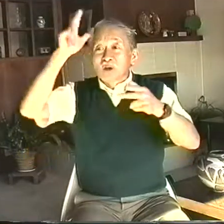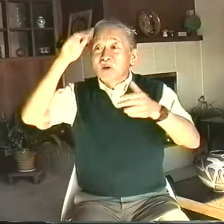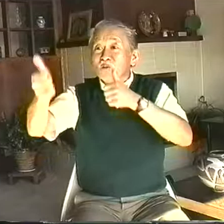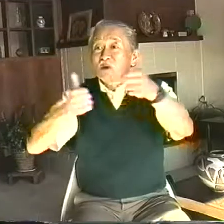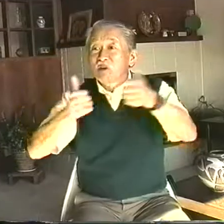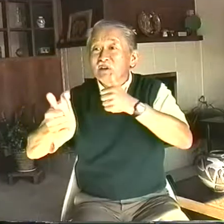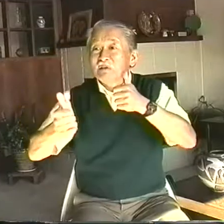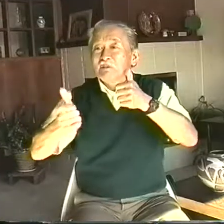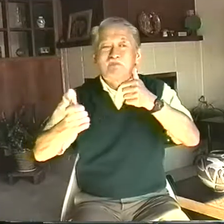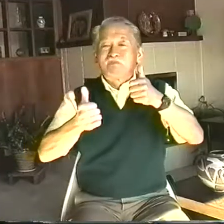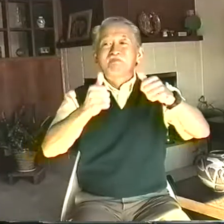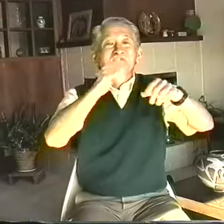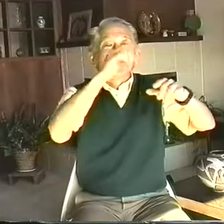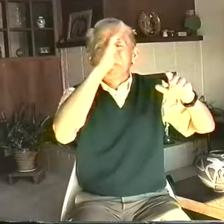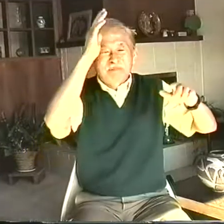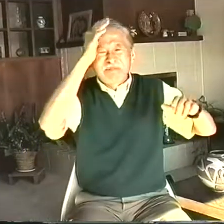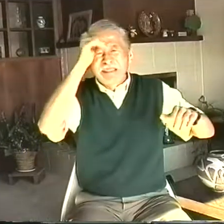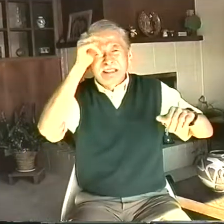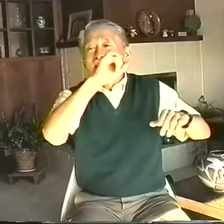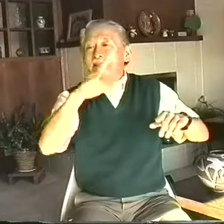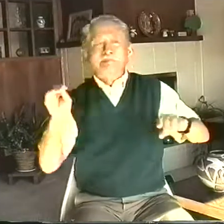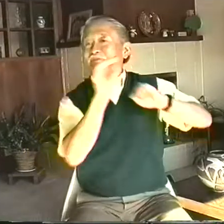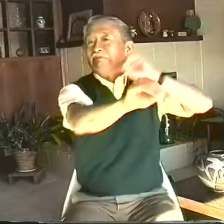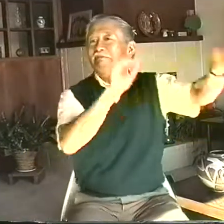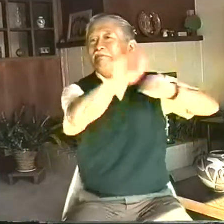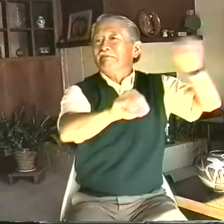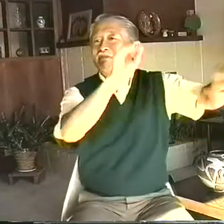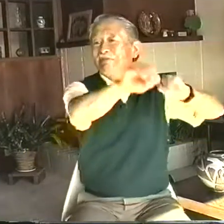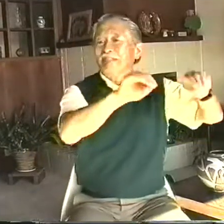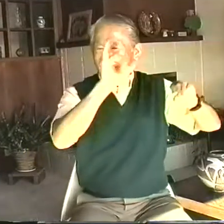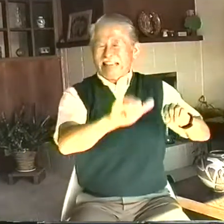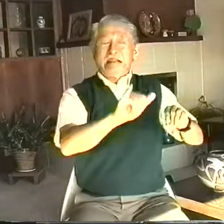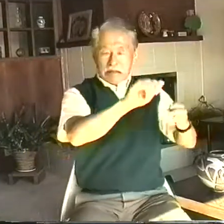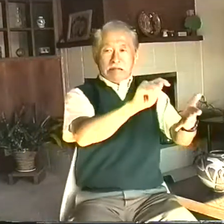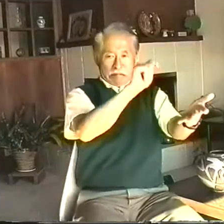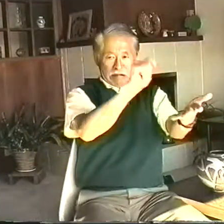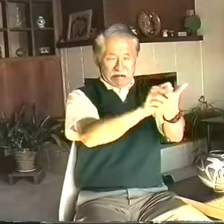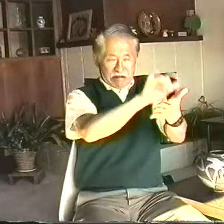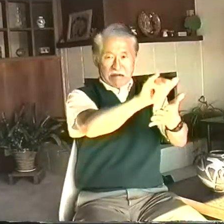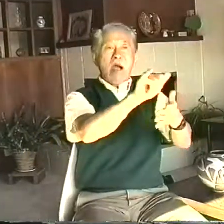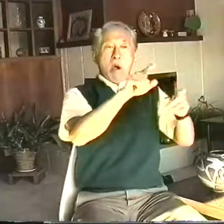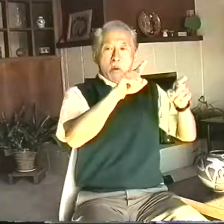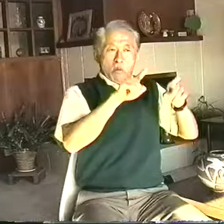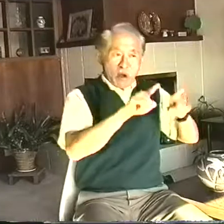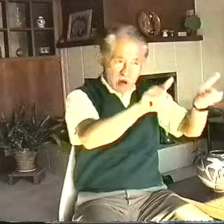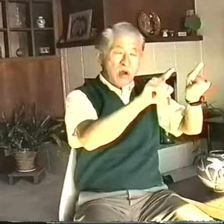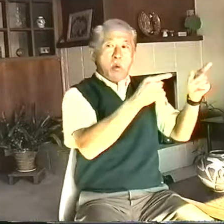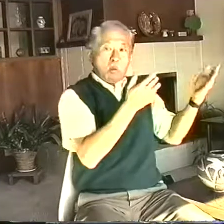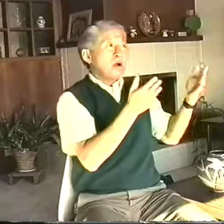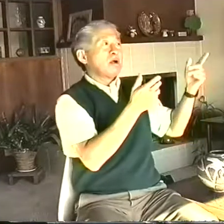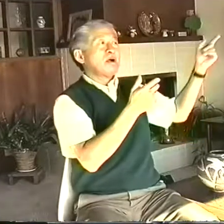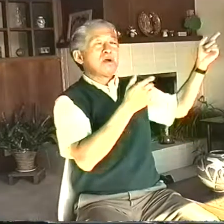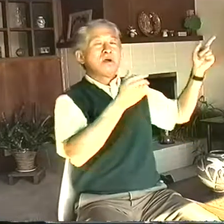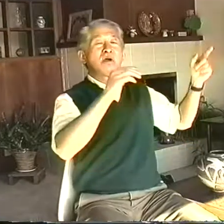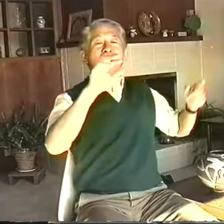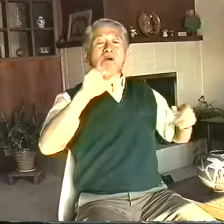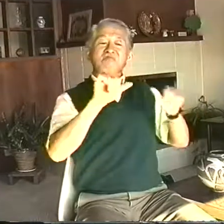the internment camps weren't ready, so they would use county fair facilities or horse race tracks as a temporary